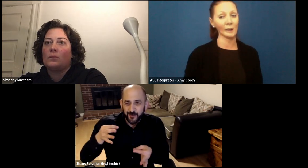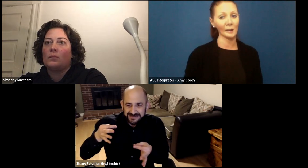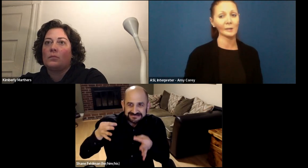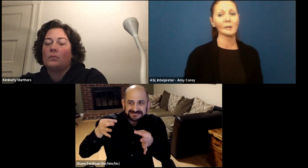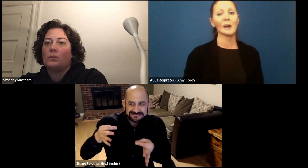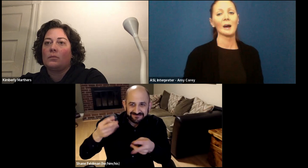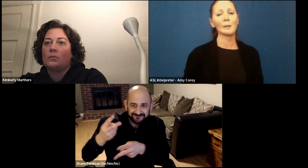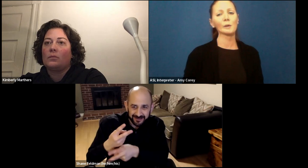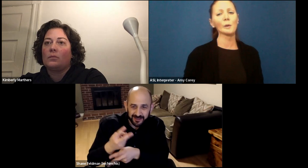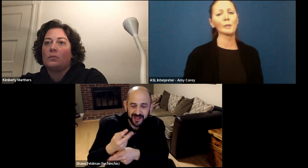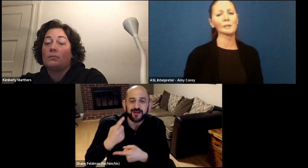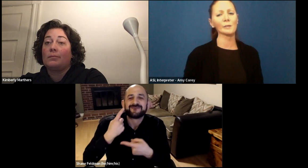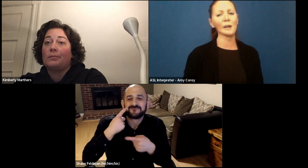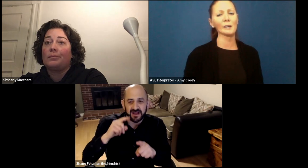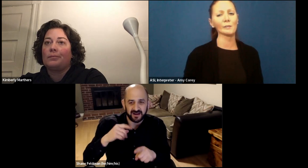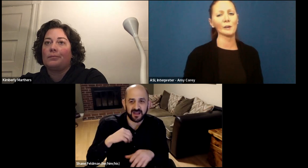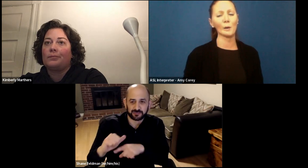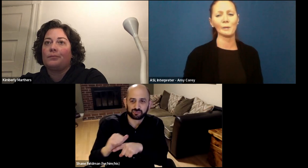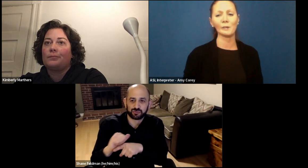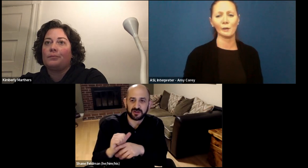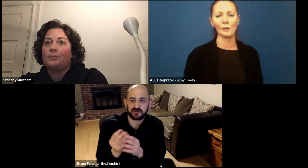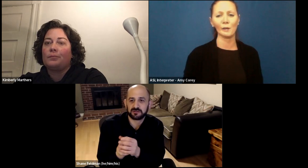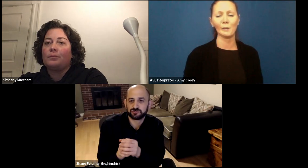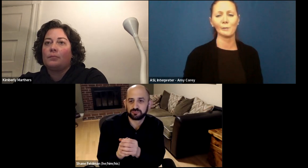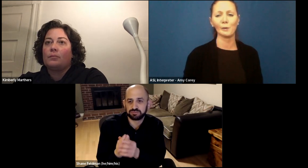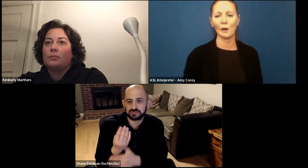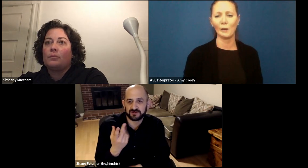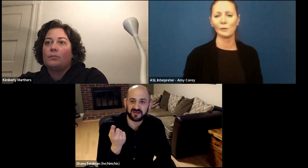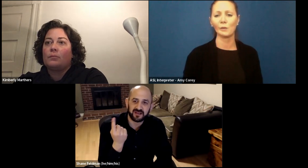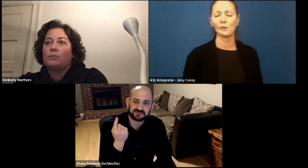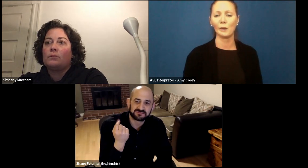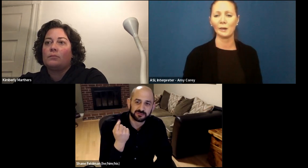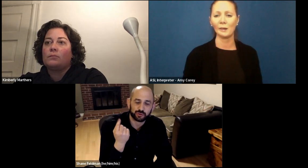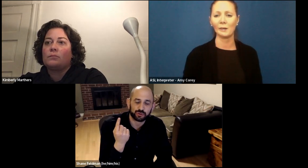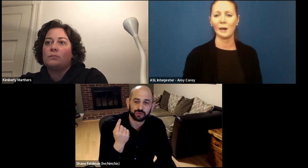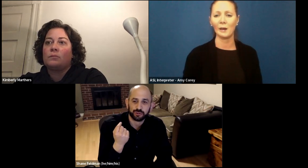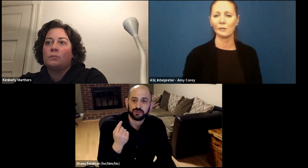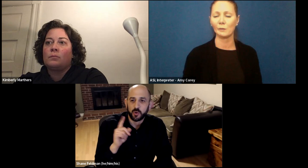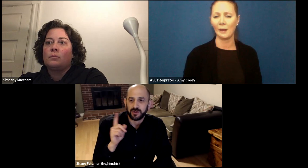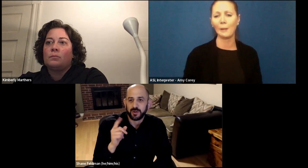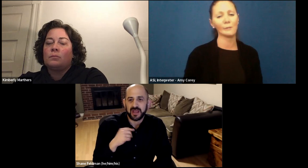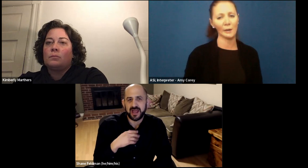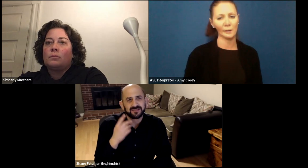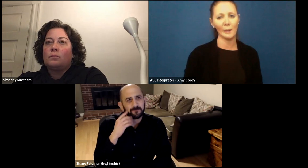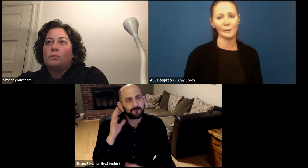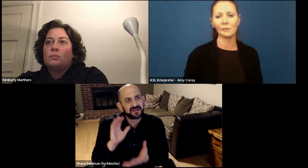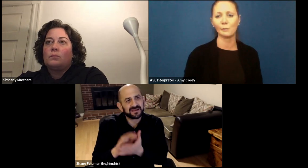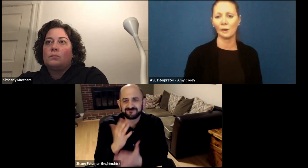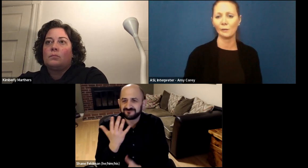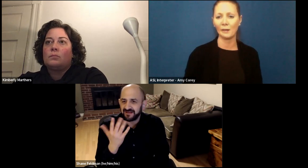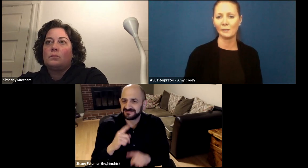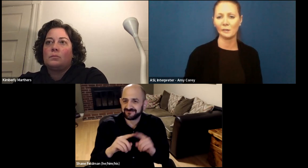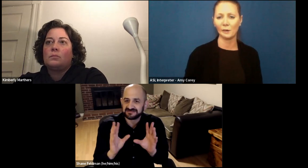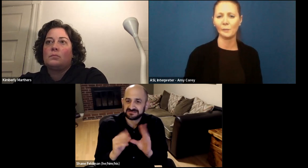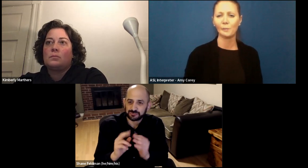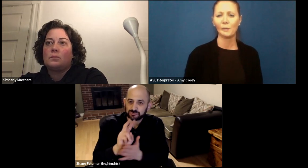COVID hit. So things have kind of, you know, been difficult and put off. So the training finally happened in spring